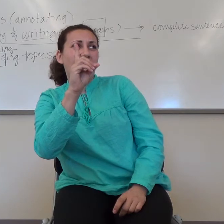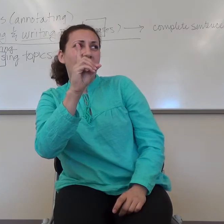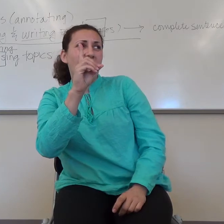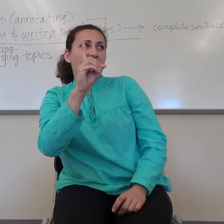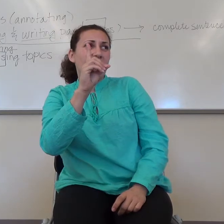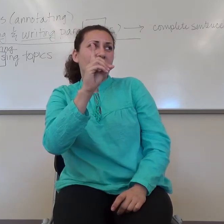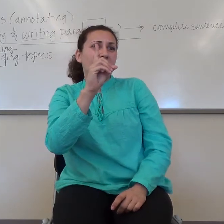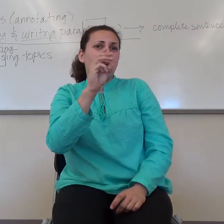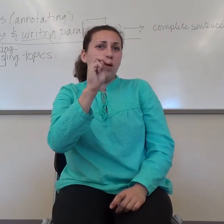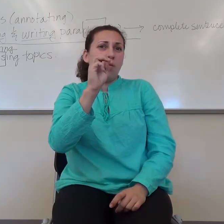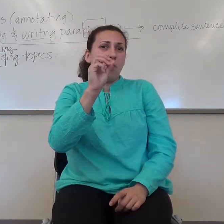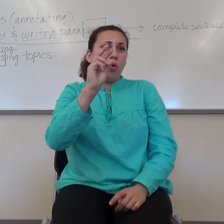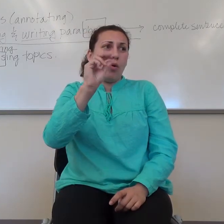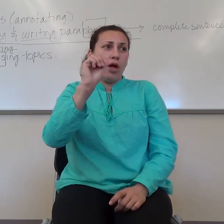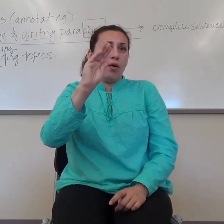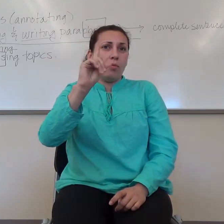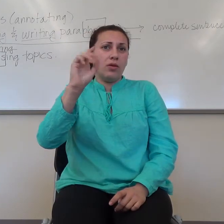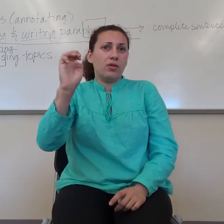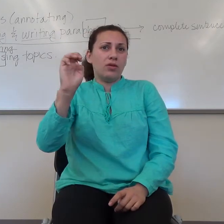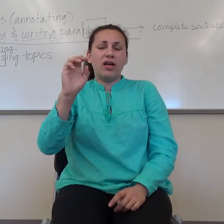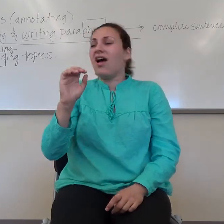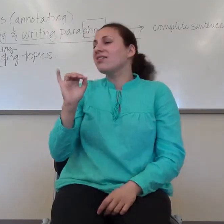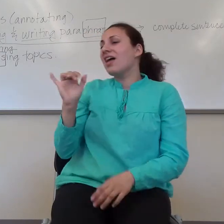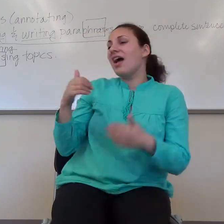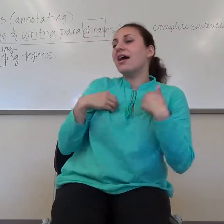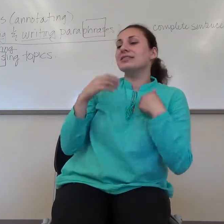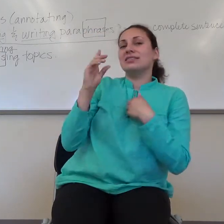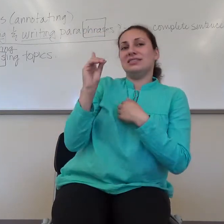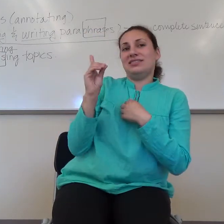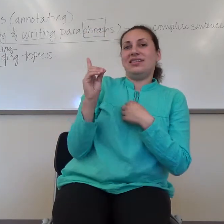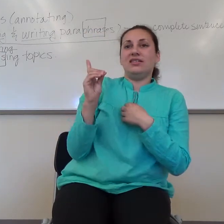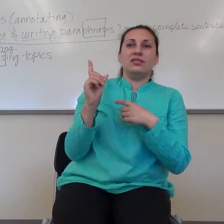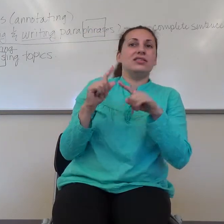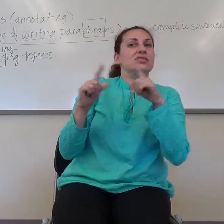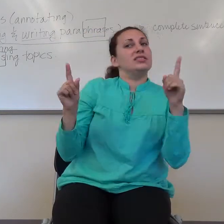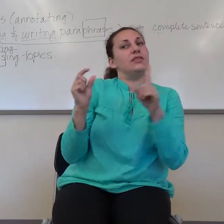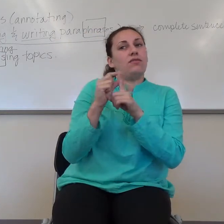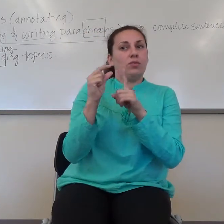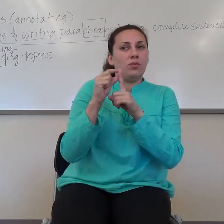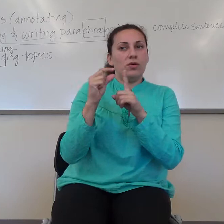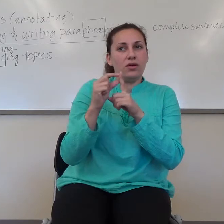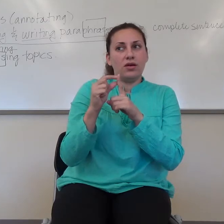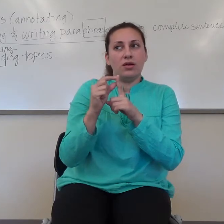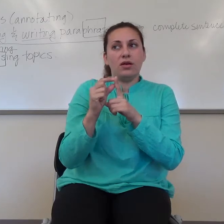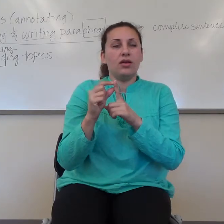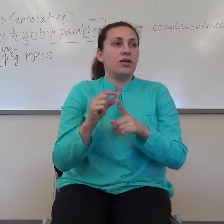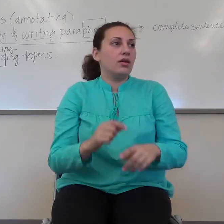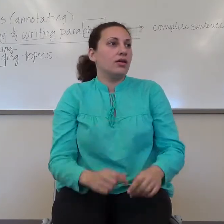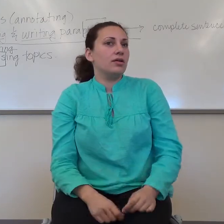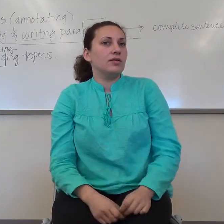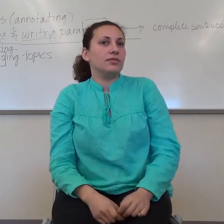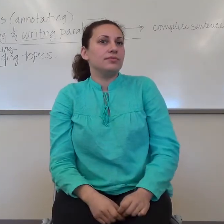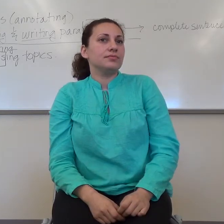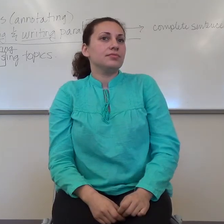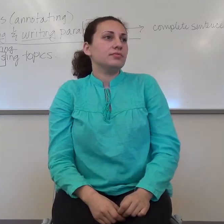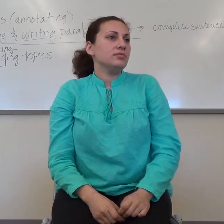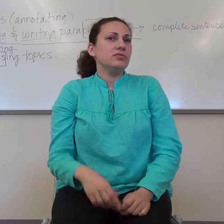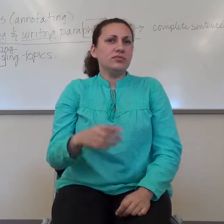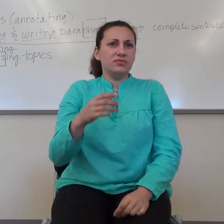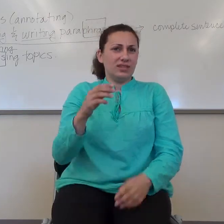Admirable, Yeah. that's a D. Oh, okay. That's a different one. What about, yeah, we don't have, it's not